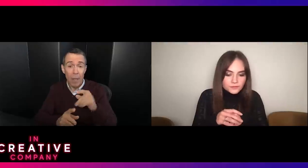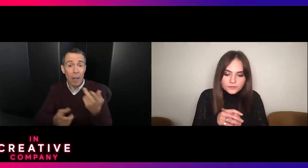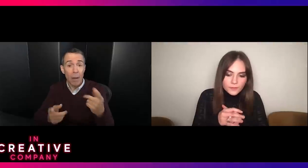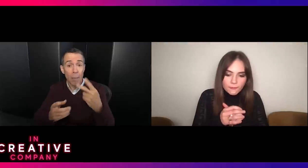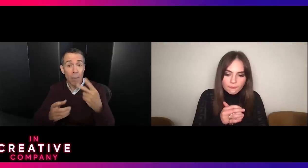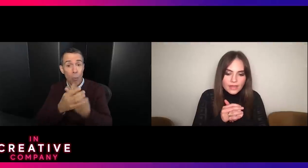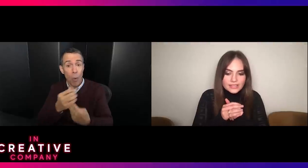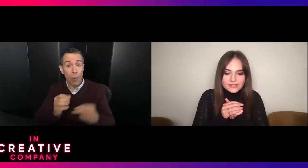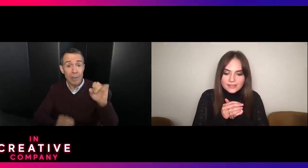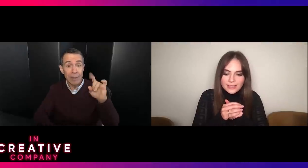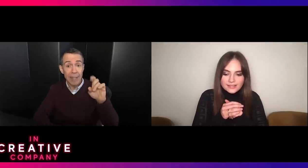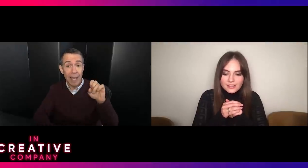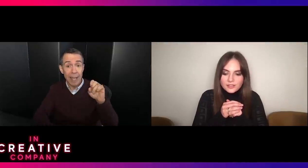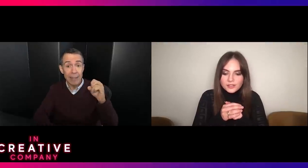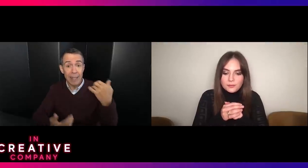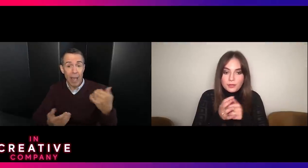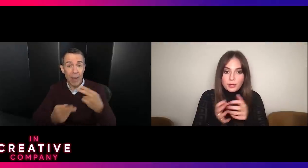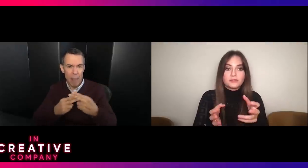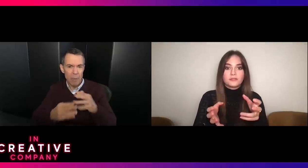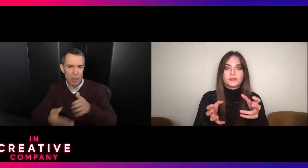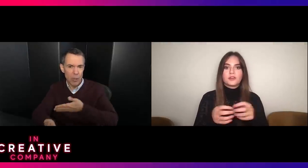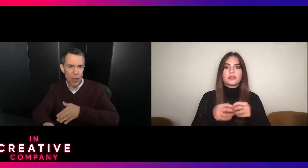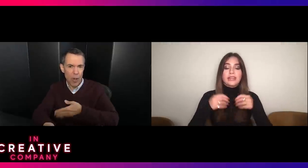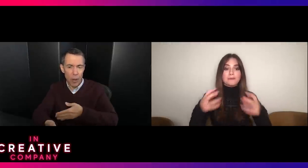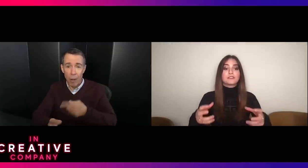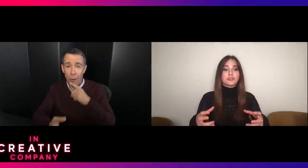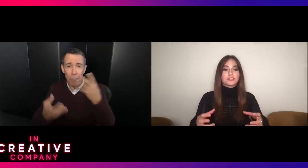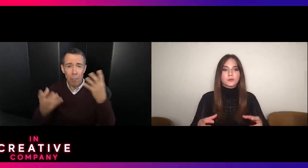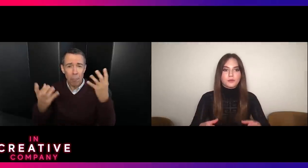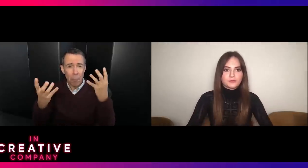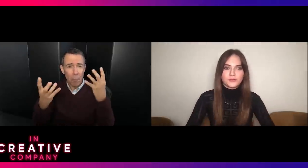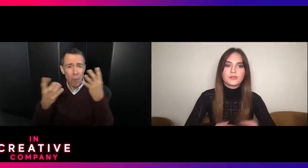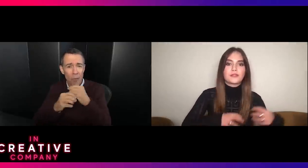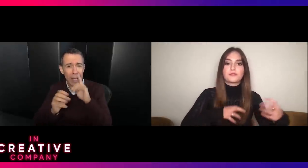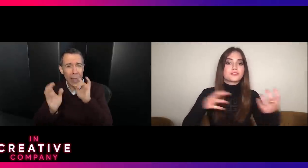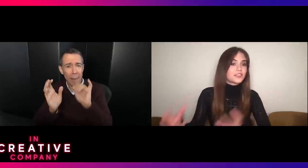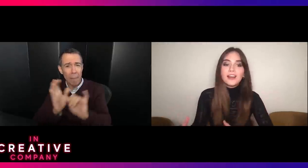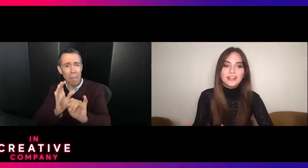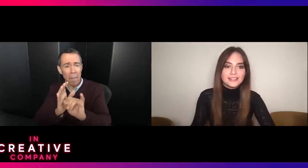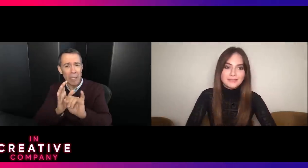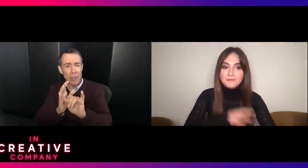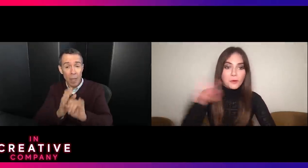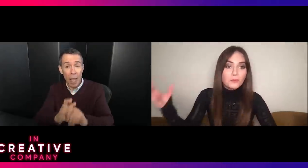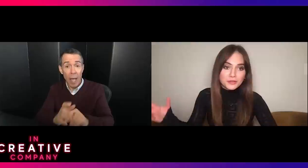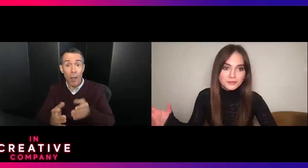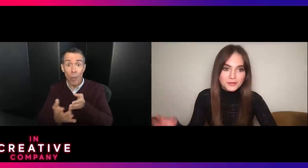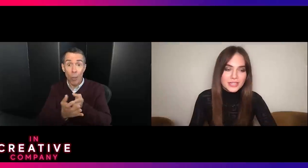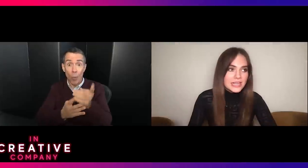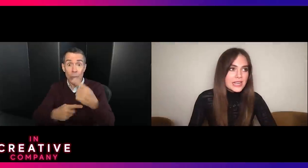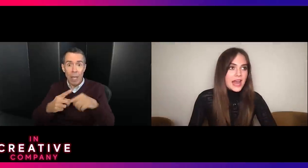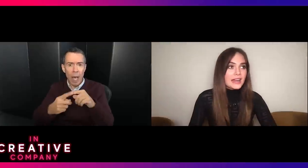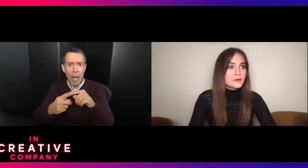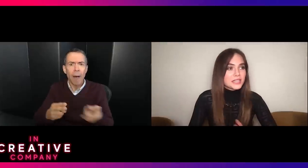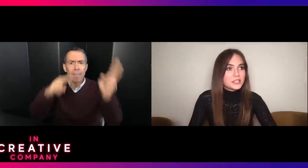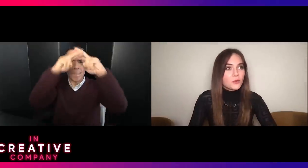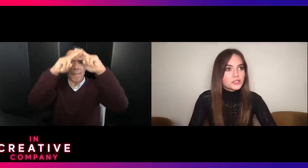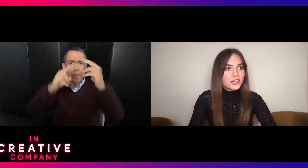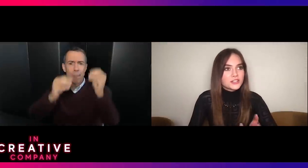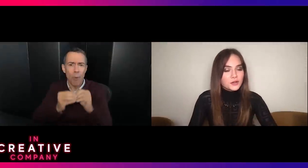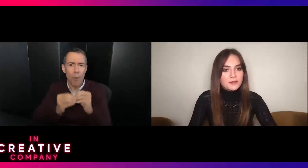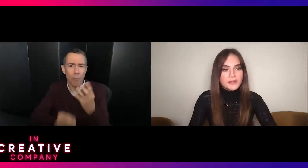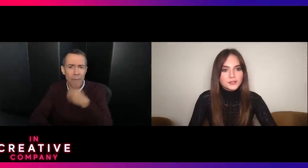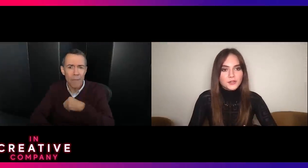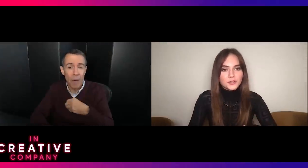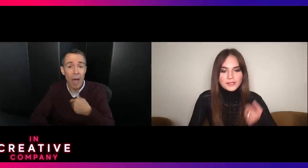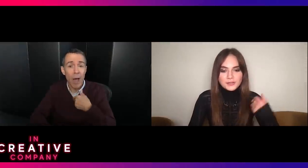Now, it's such a beautiful song and the imagery is so beautiful. So then through Sign, it's even more beautiful. And I was actually